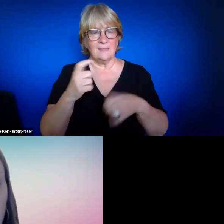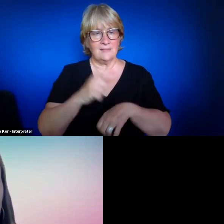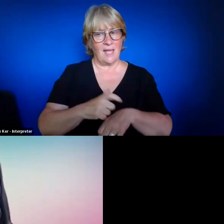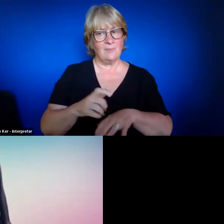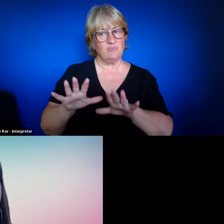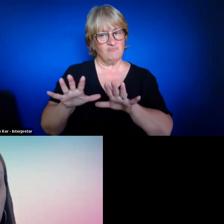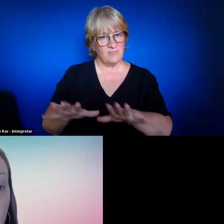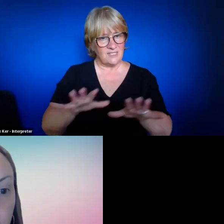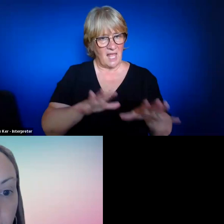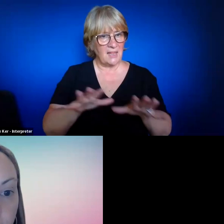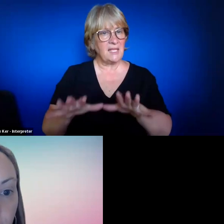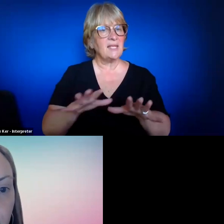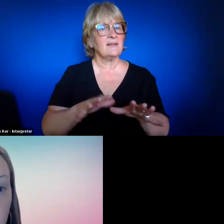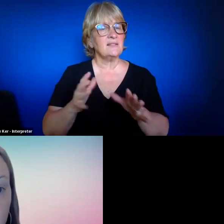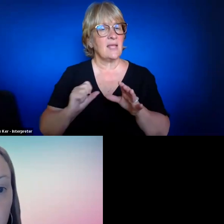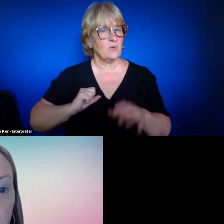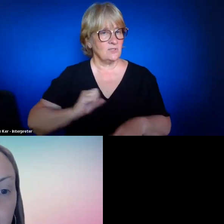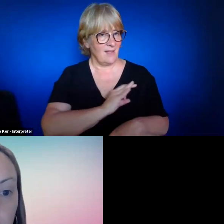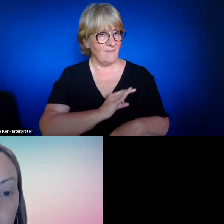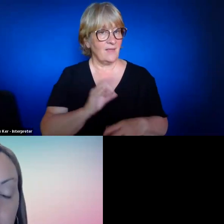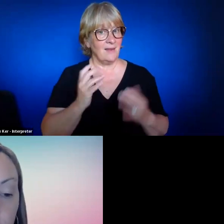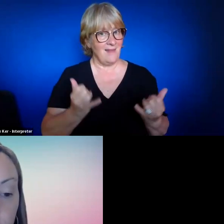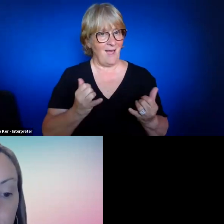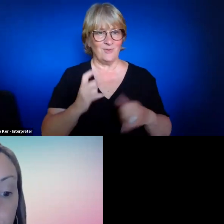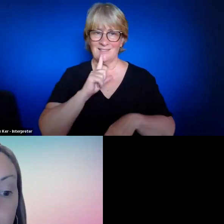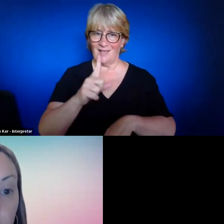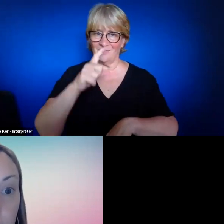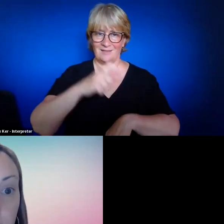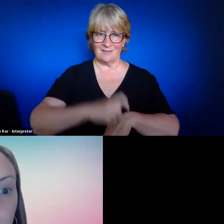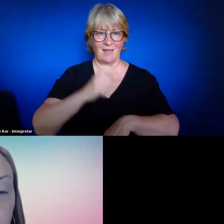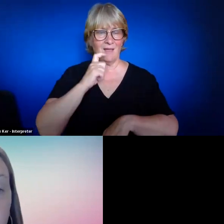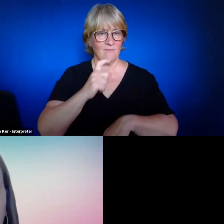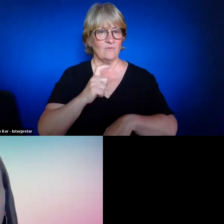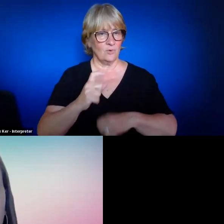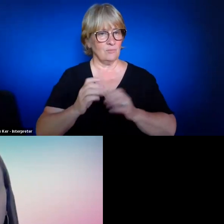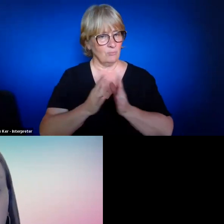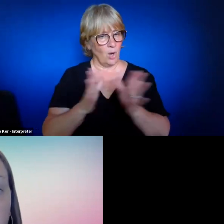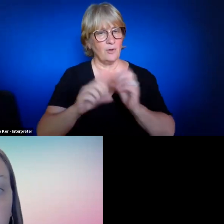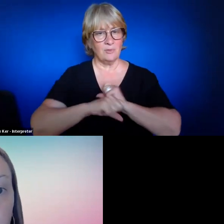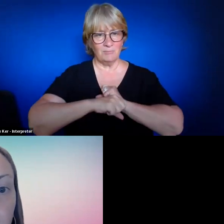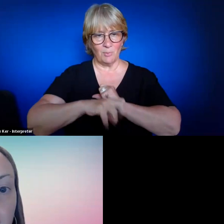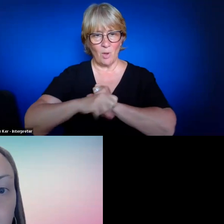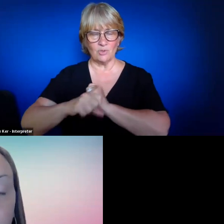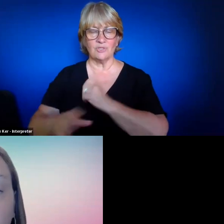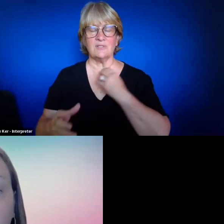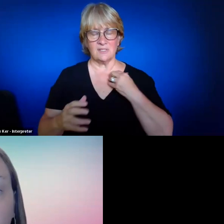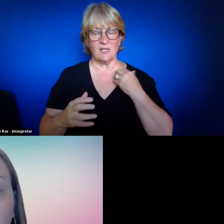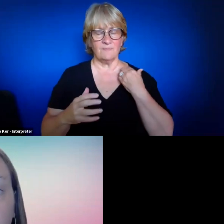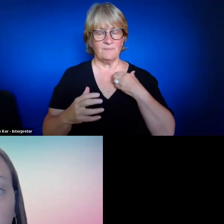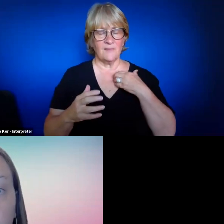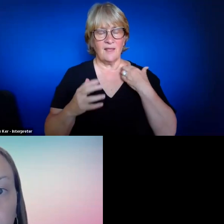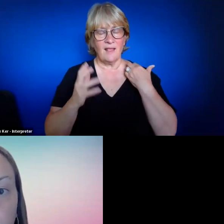had some time to settle in as they were staffing up. And now is definitely the time for broader promotion. So excited that that was even outlined